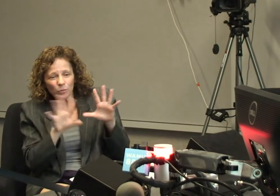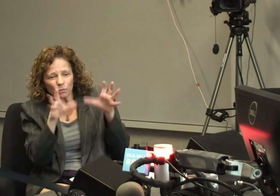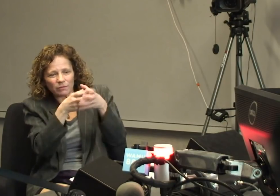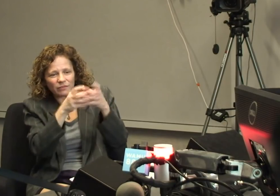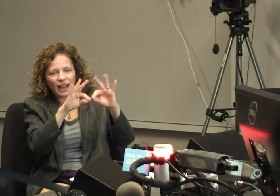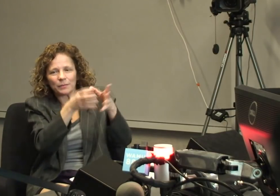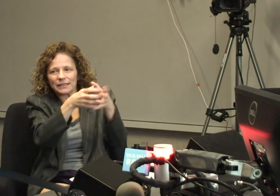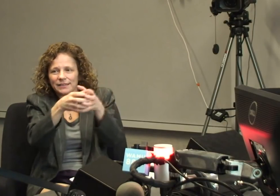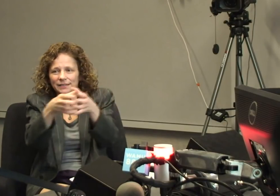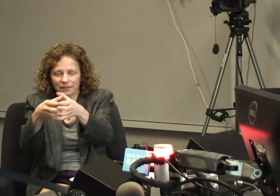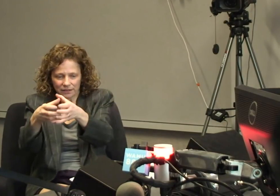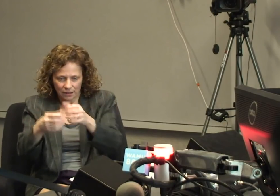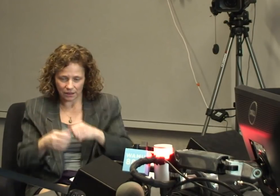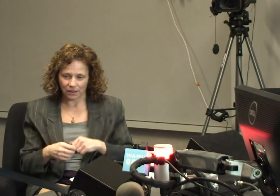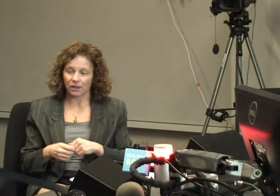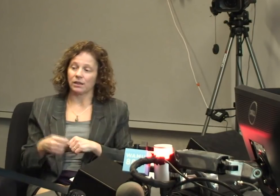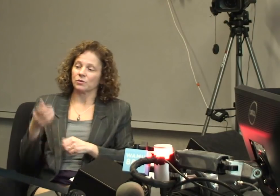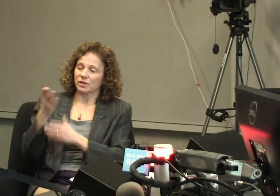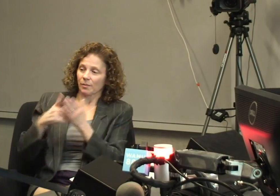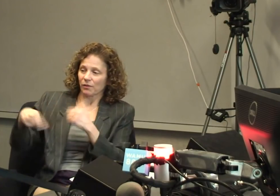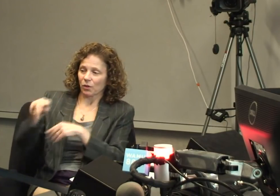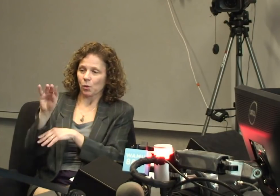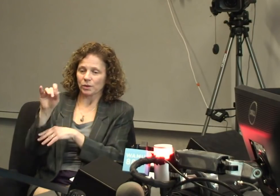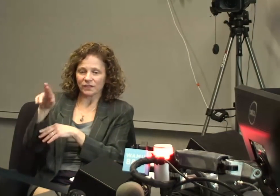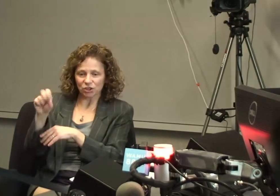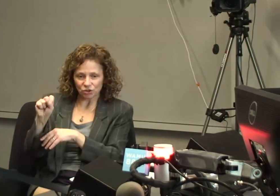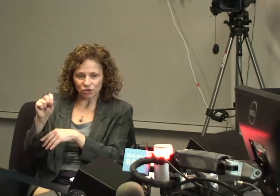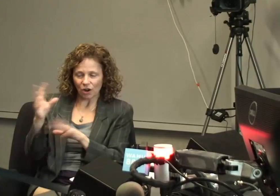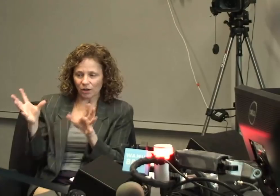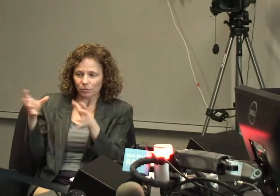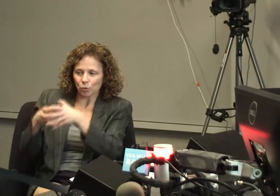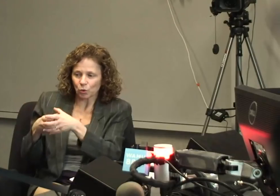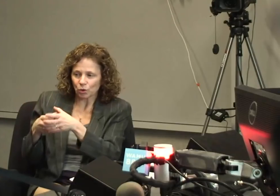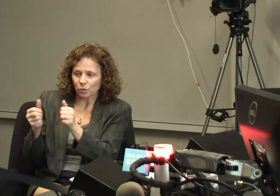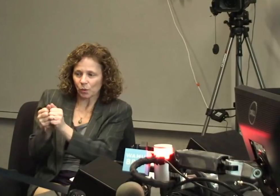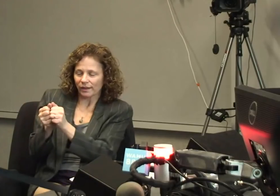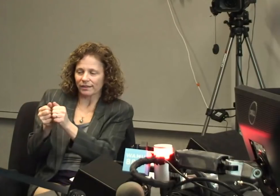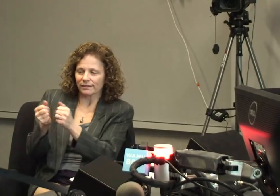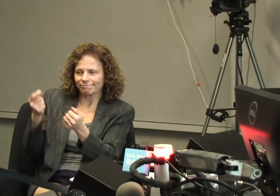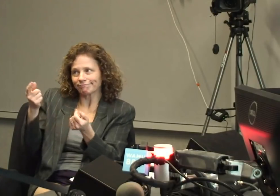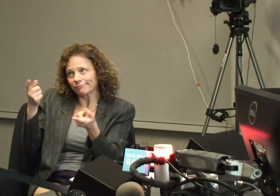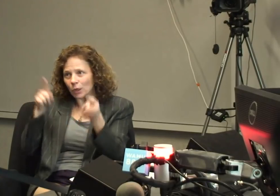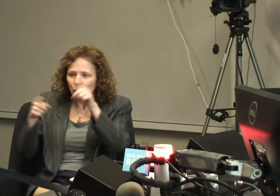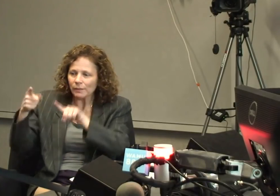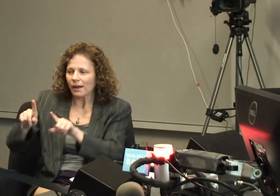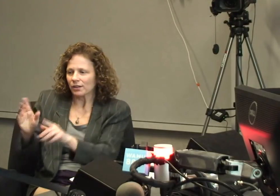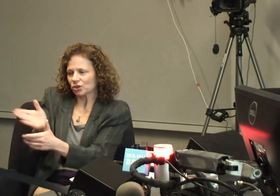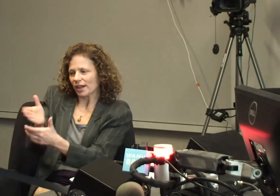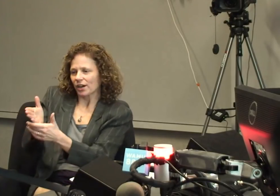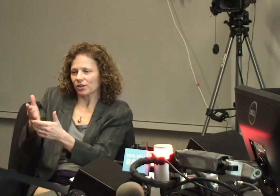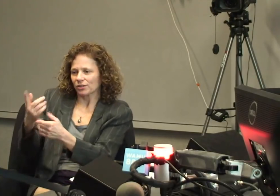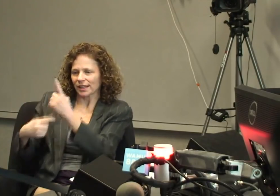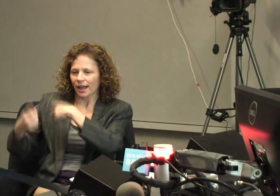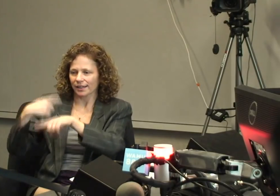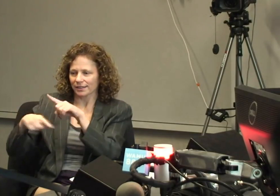And this is also true with spoken languages. There are language families, if you will. So those linguistic features are put together and agreed upon